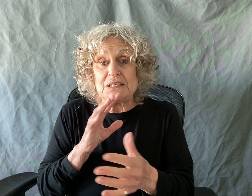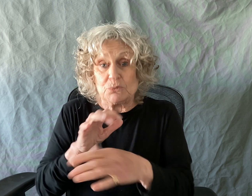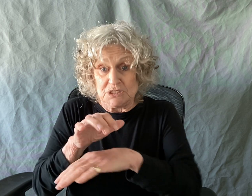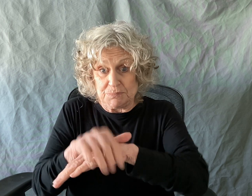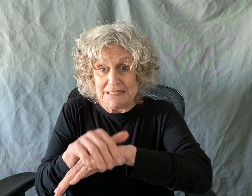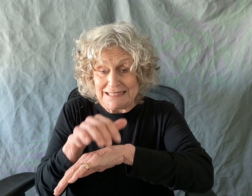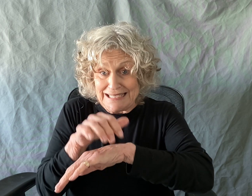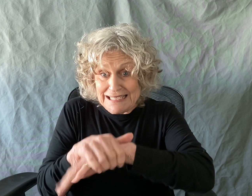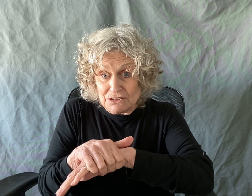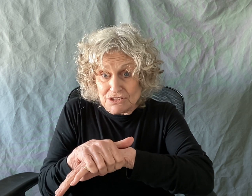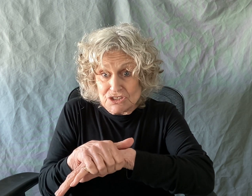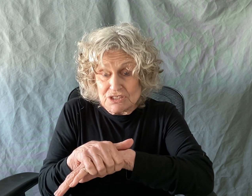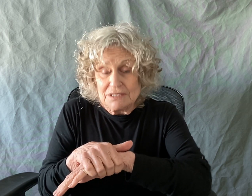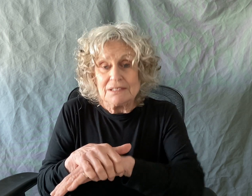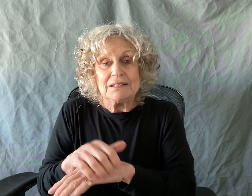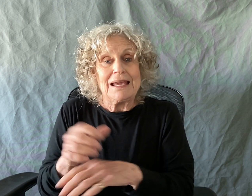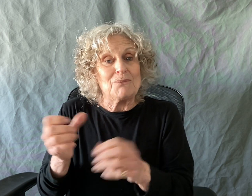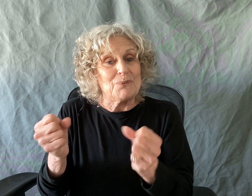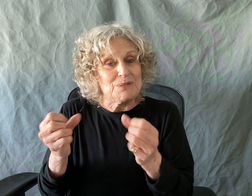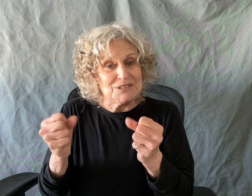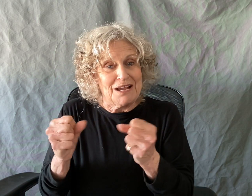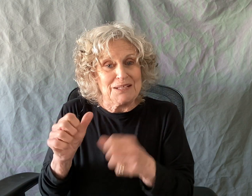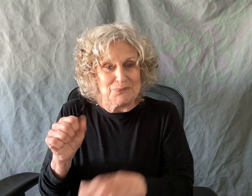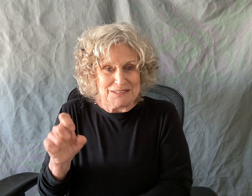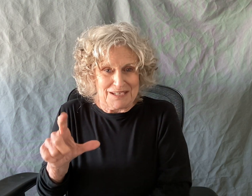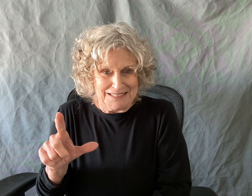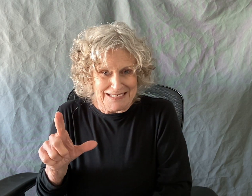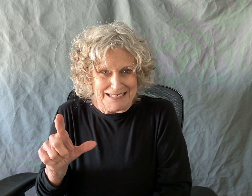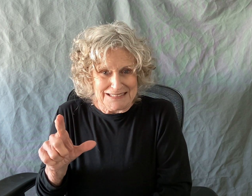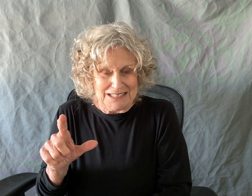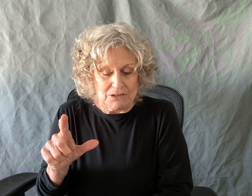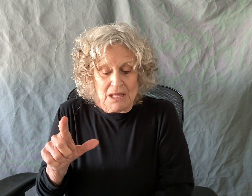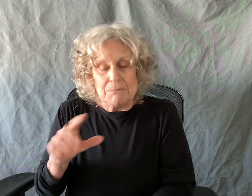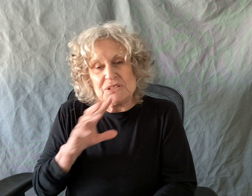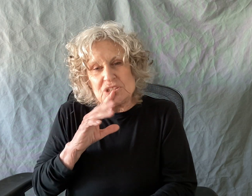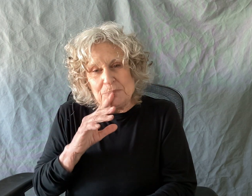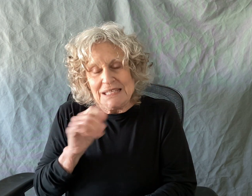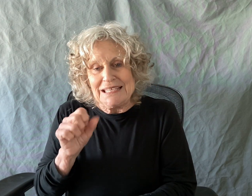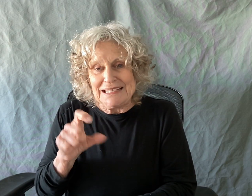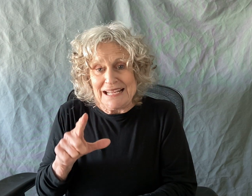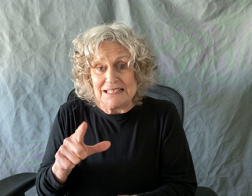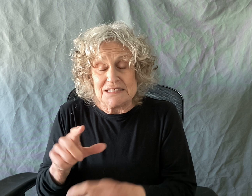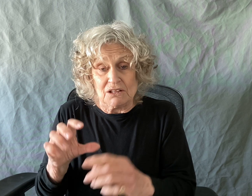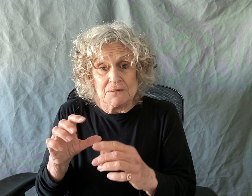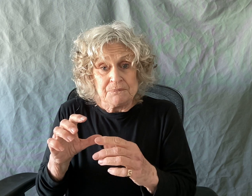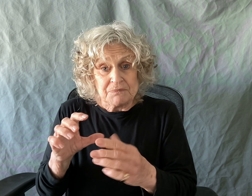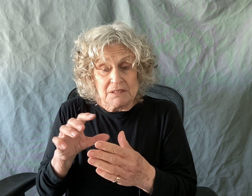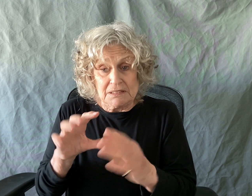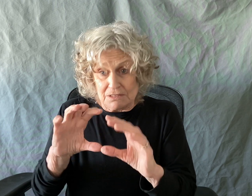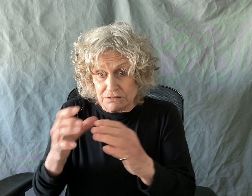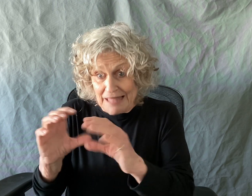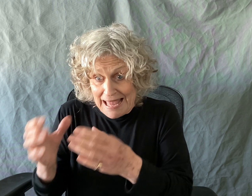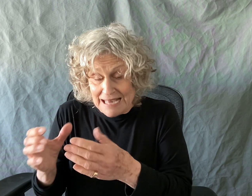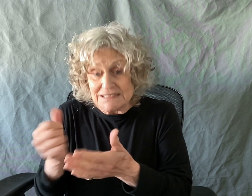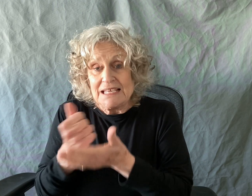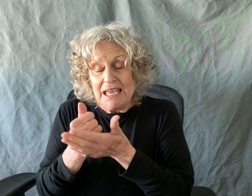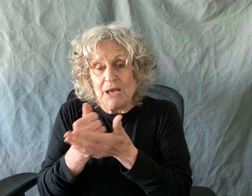we speak in English, and when we sign in ASL. But speaking in ASL in class helps